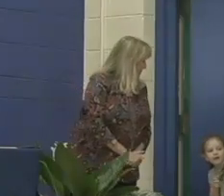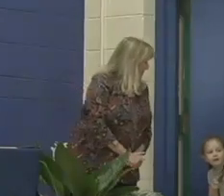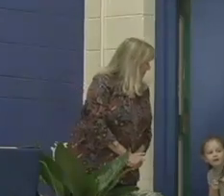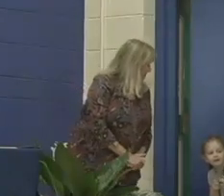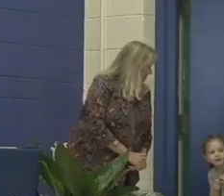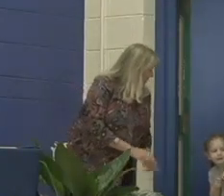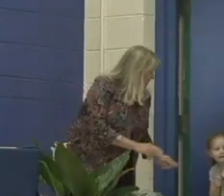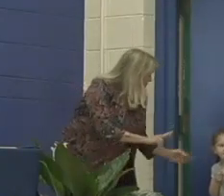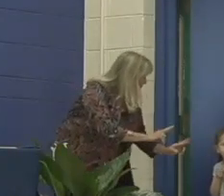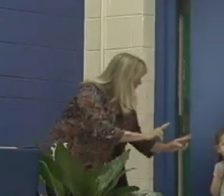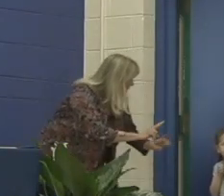class.